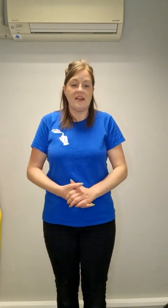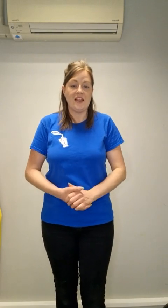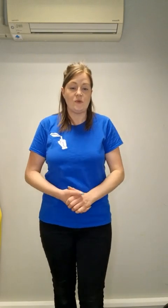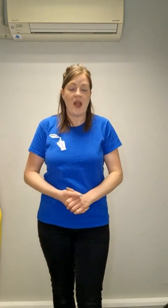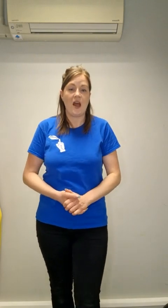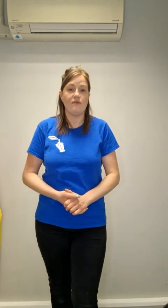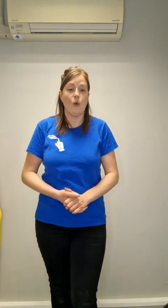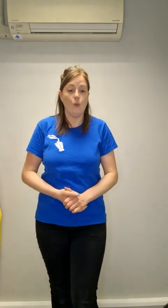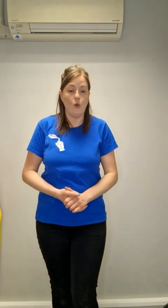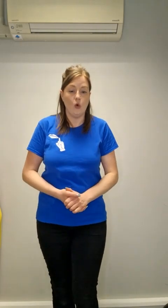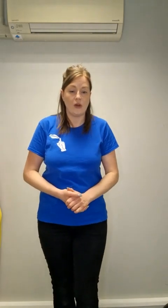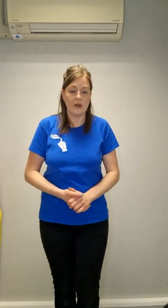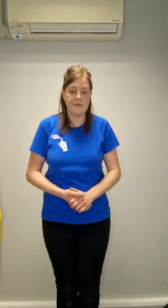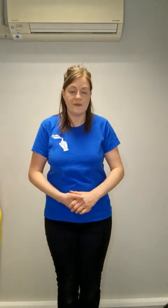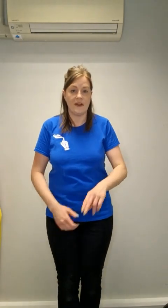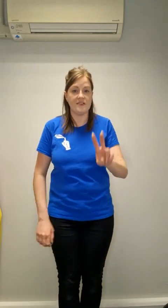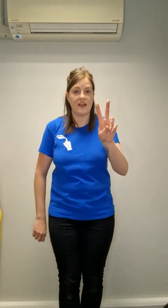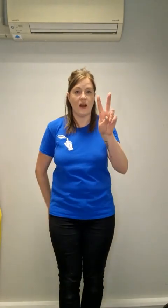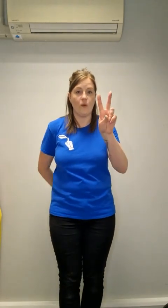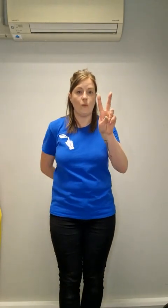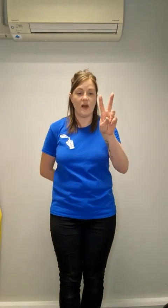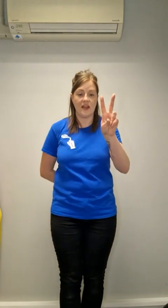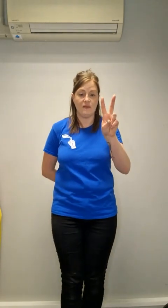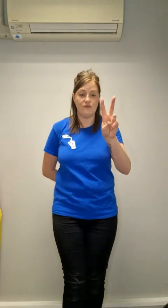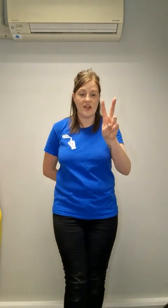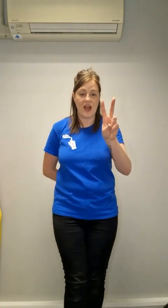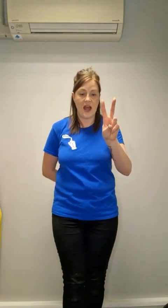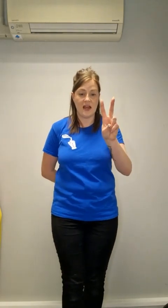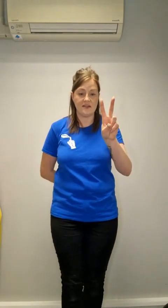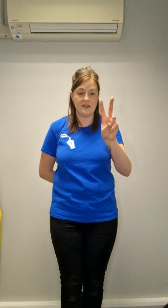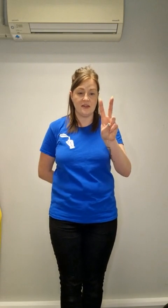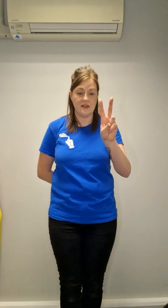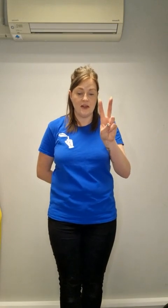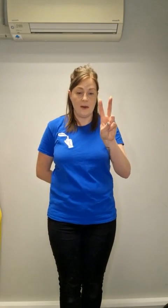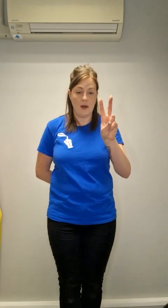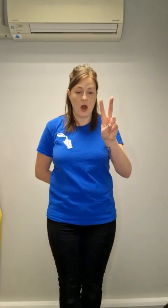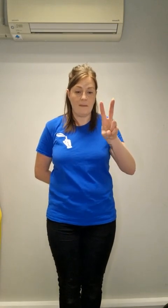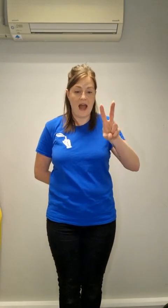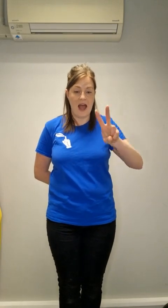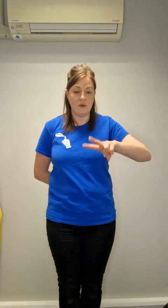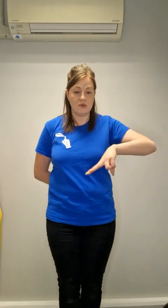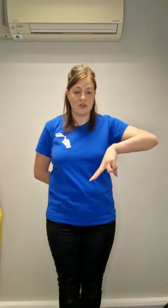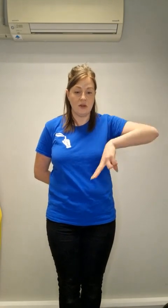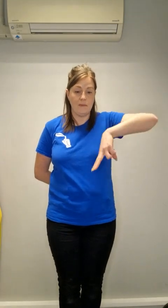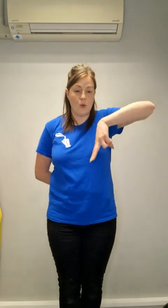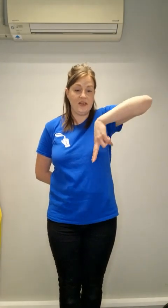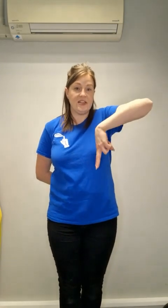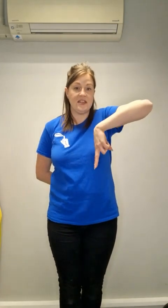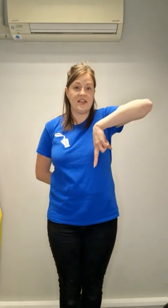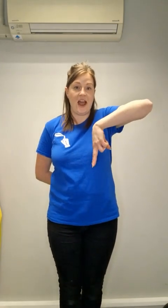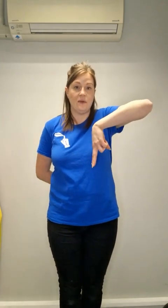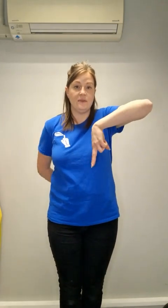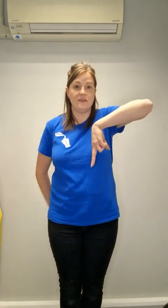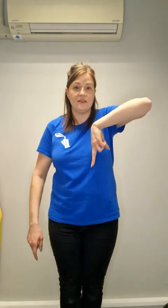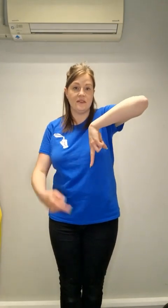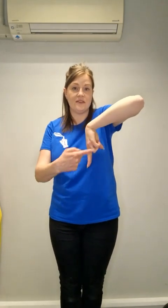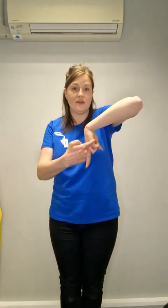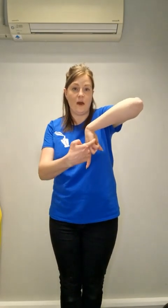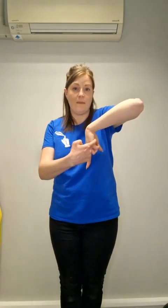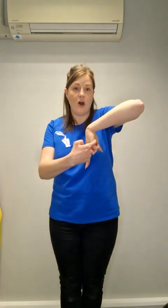Next we have walk. So we're going to take our working V hand, palm out, pointing down. So our palm